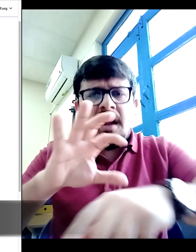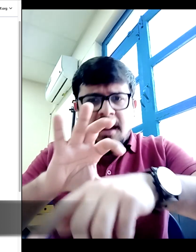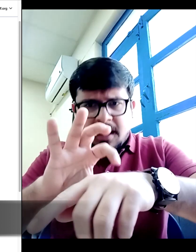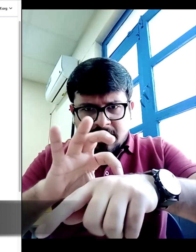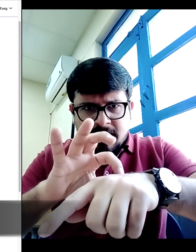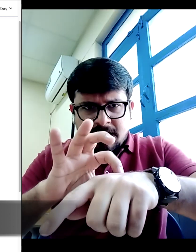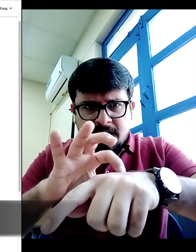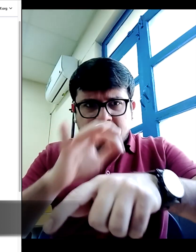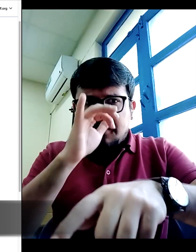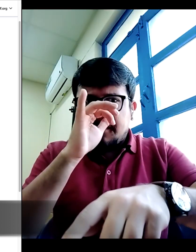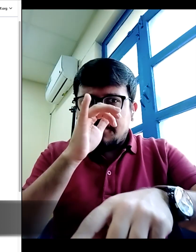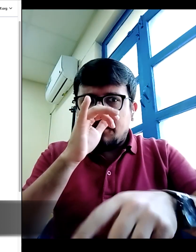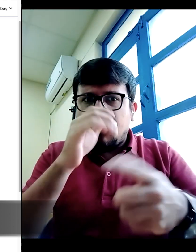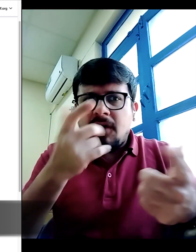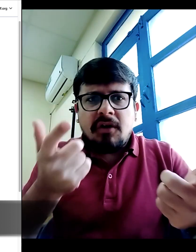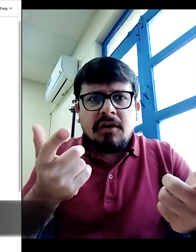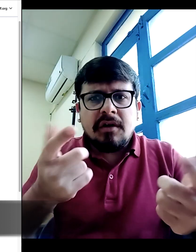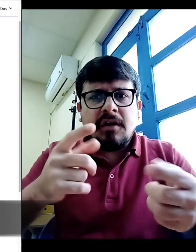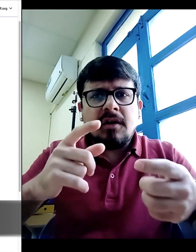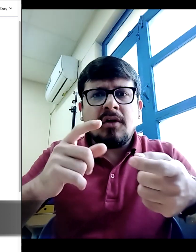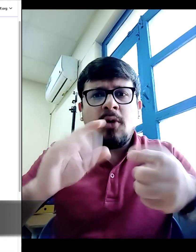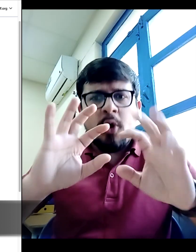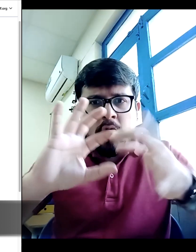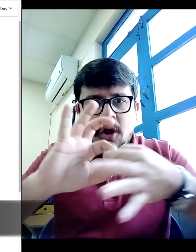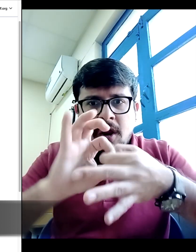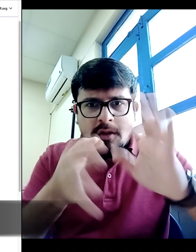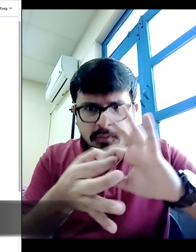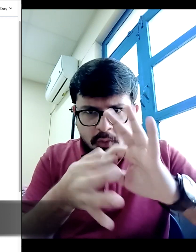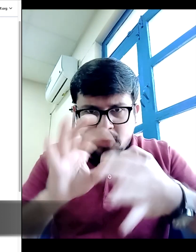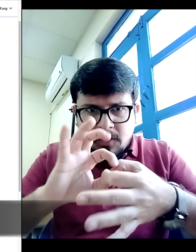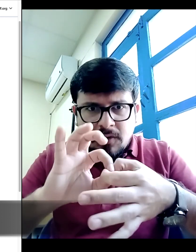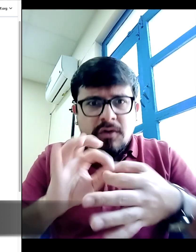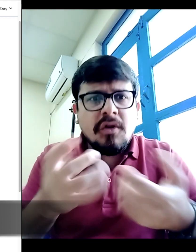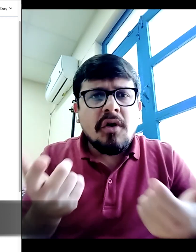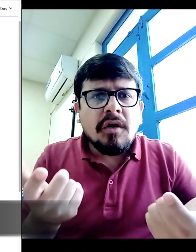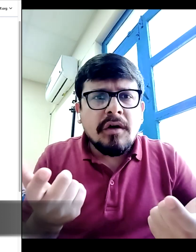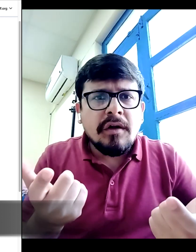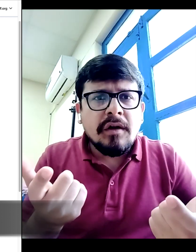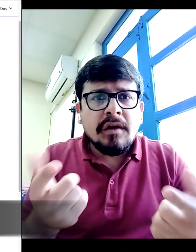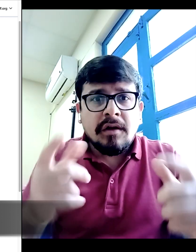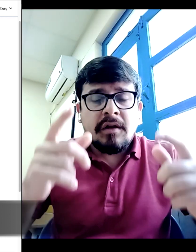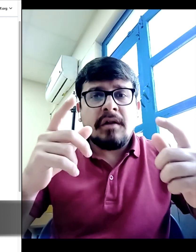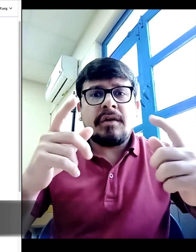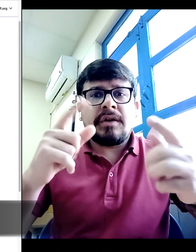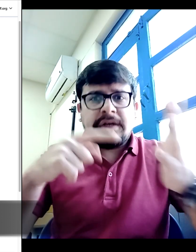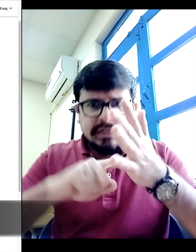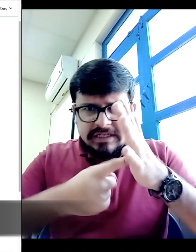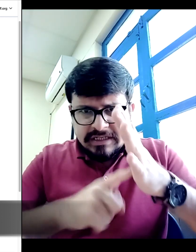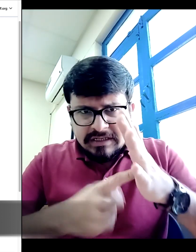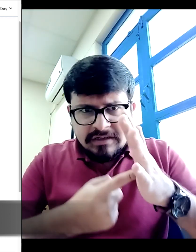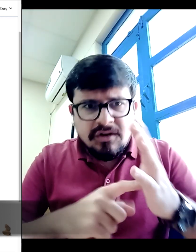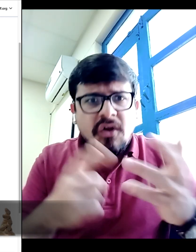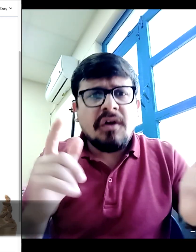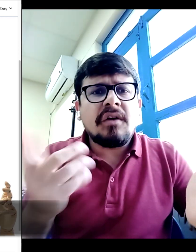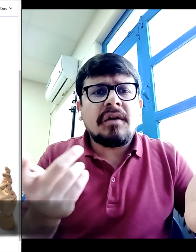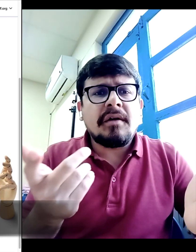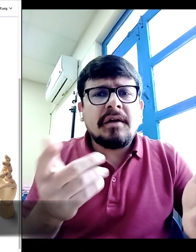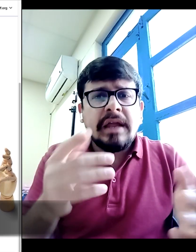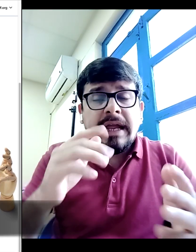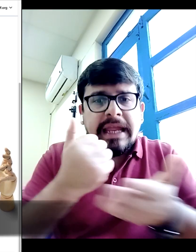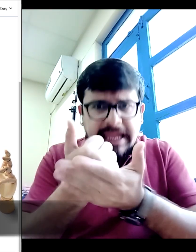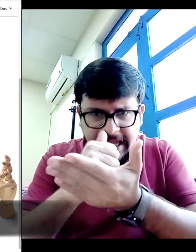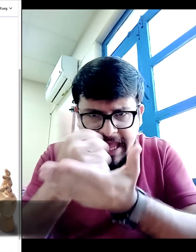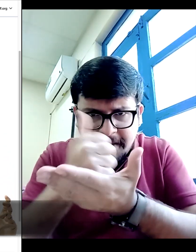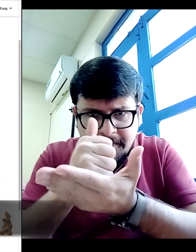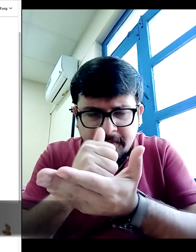sports? Are you building a logo for some game? You have